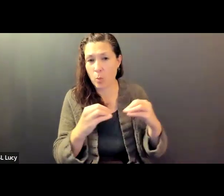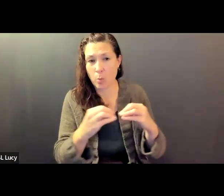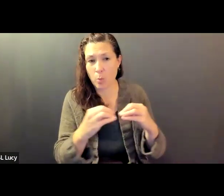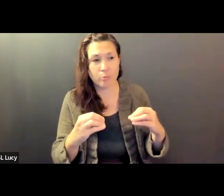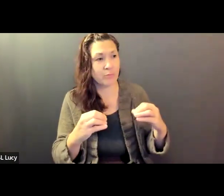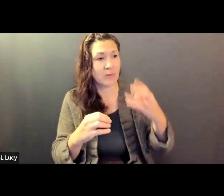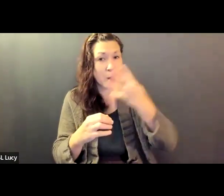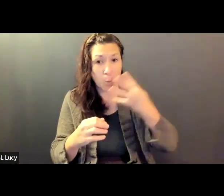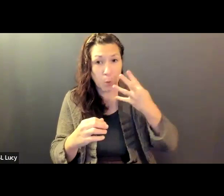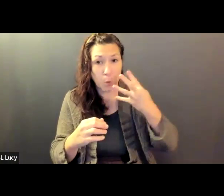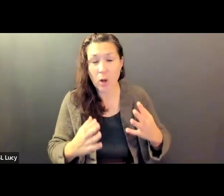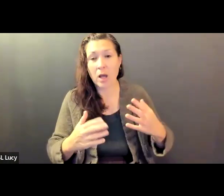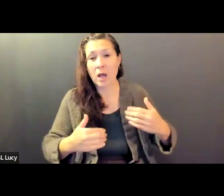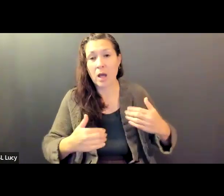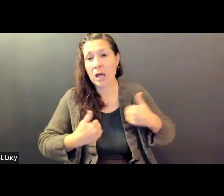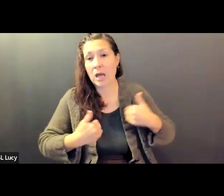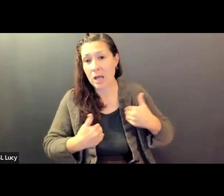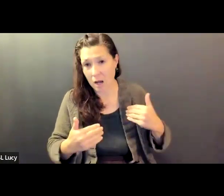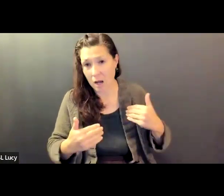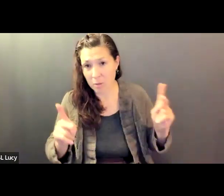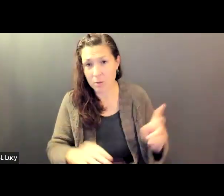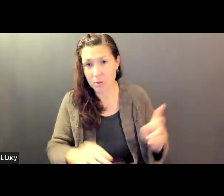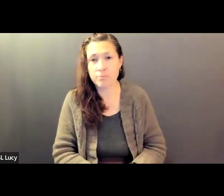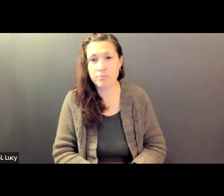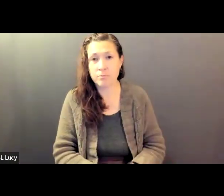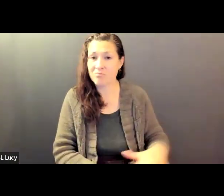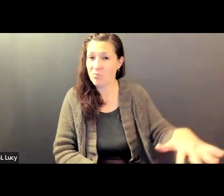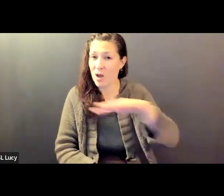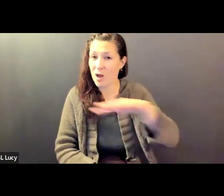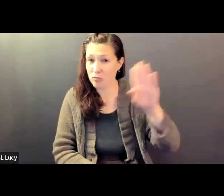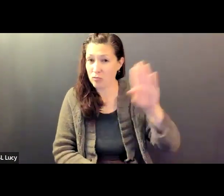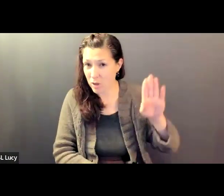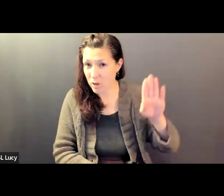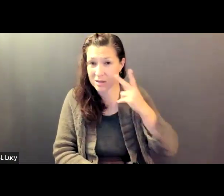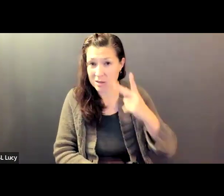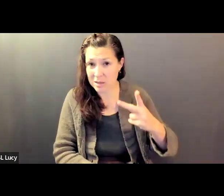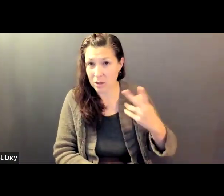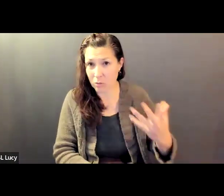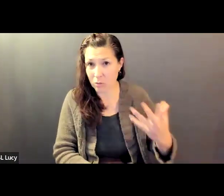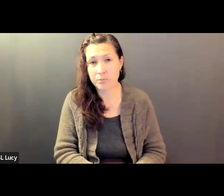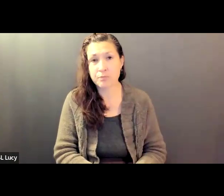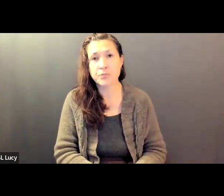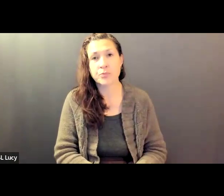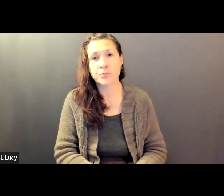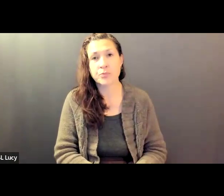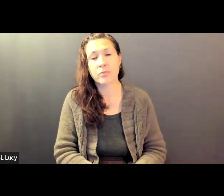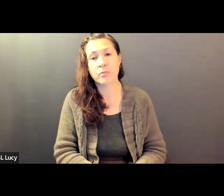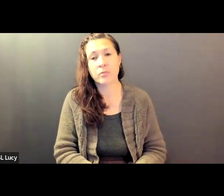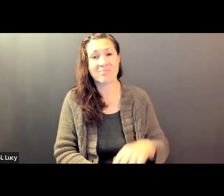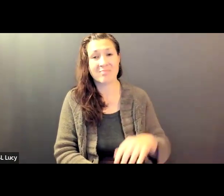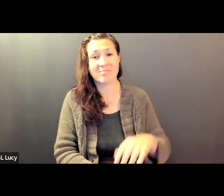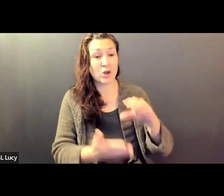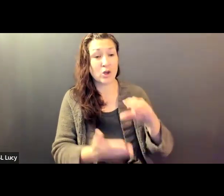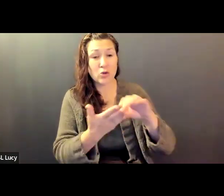And as we look across our district, we do see that the needs of our students have